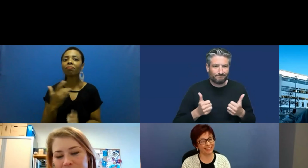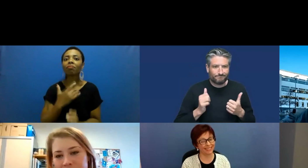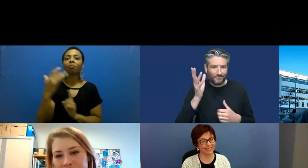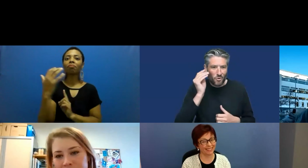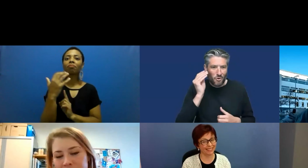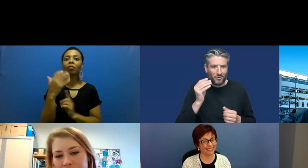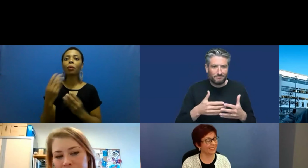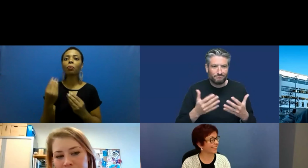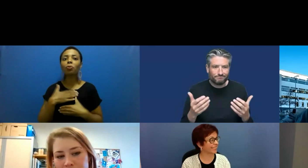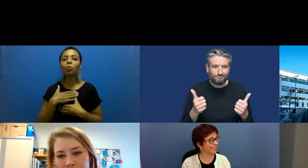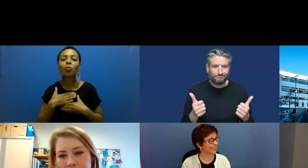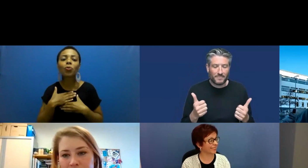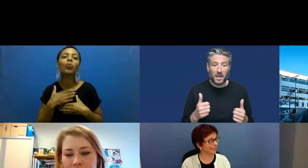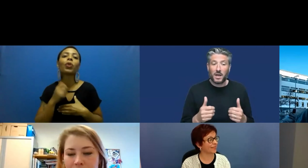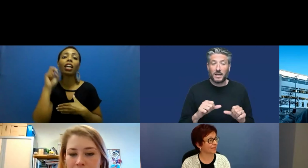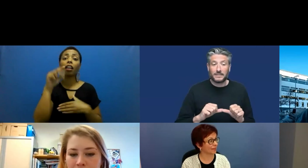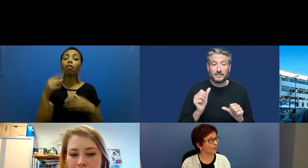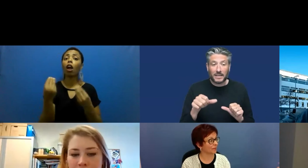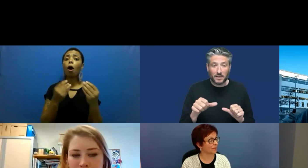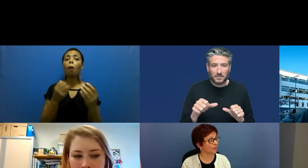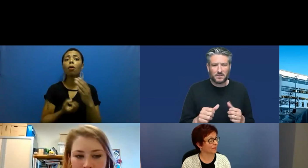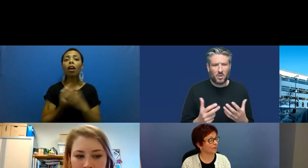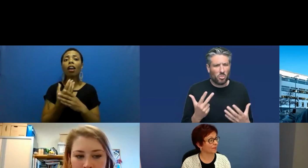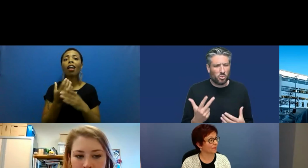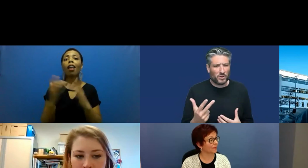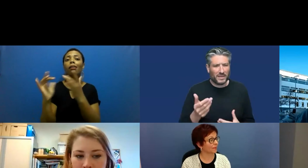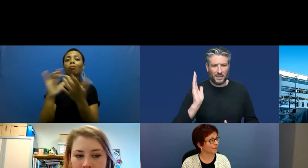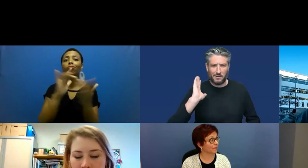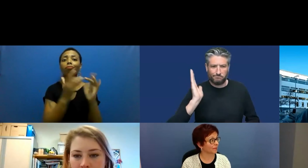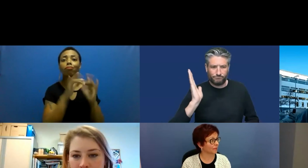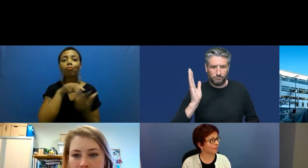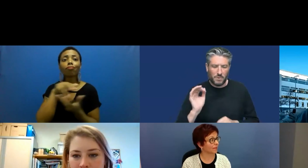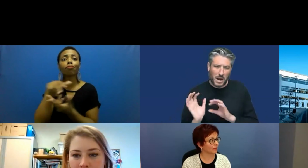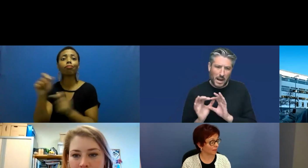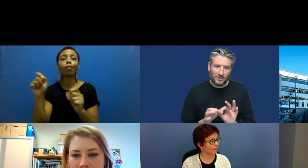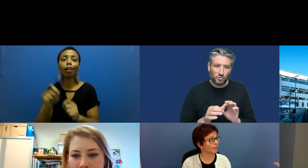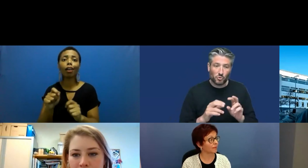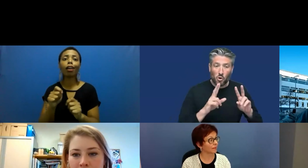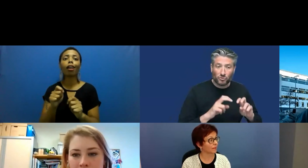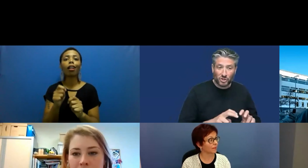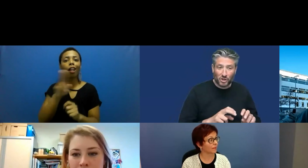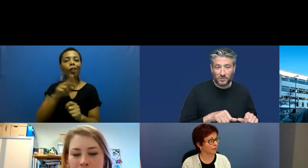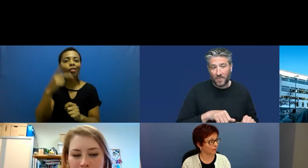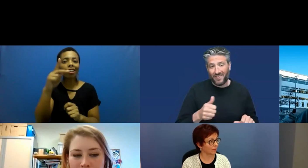with connections between research and actual applications, bridging the gap.